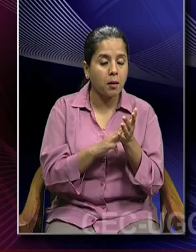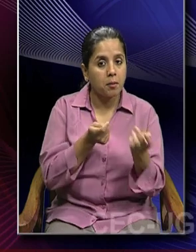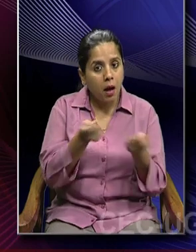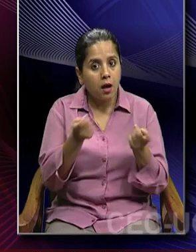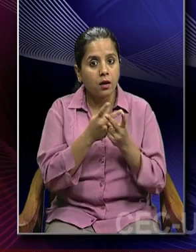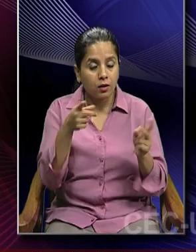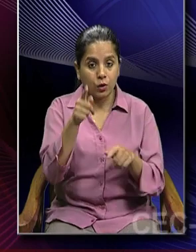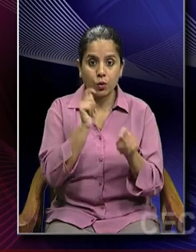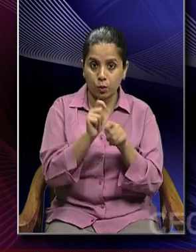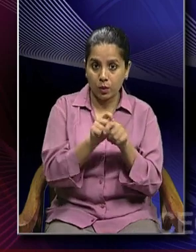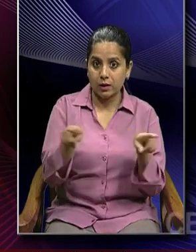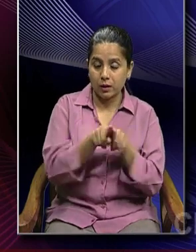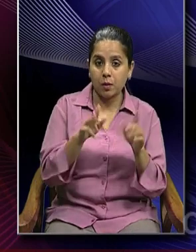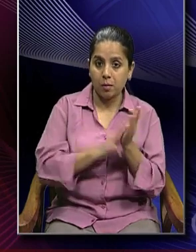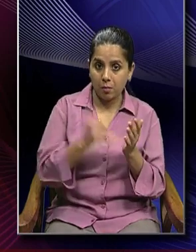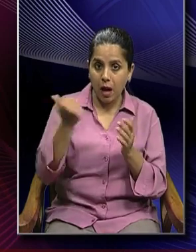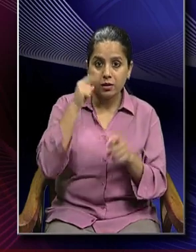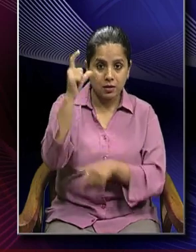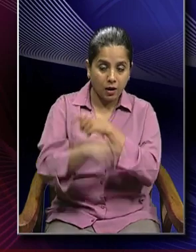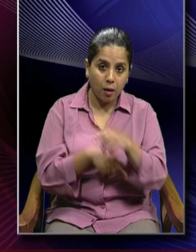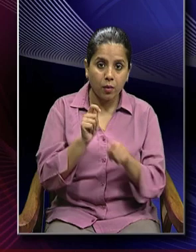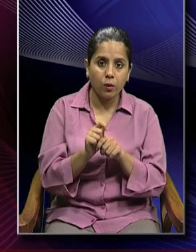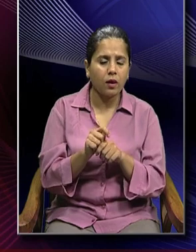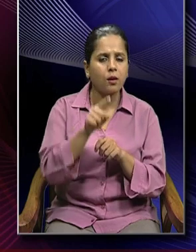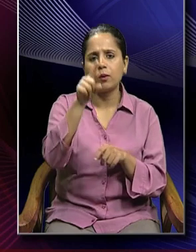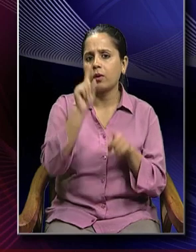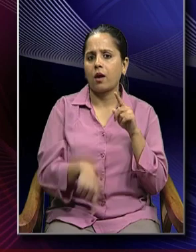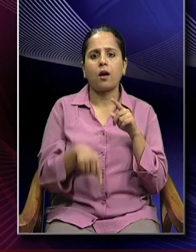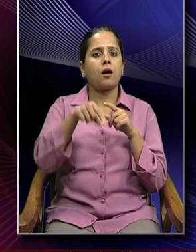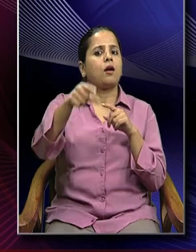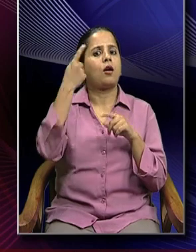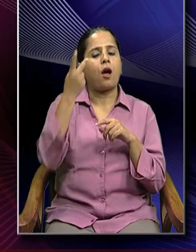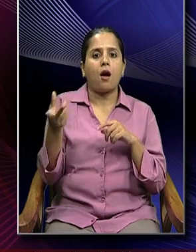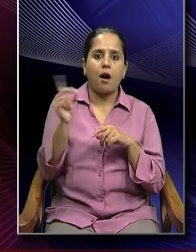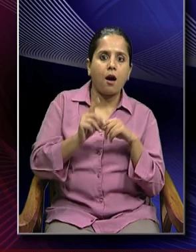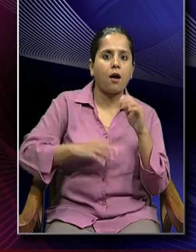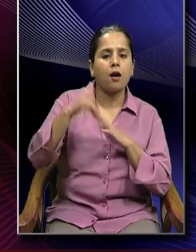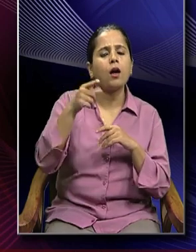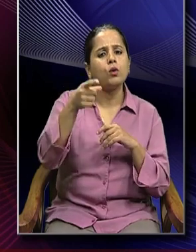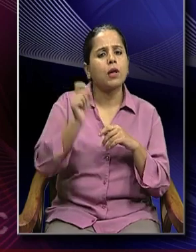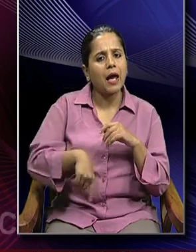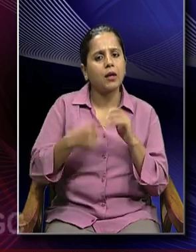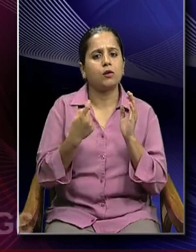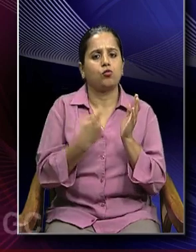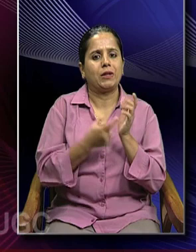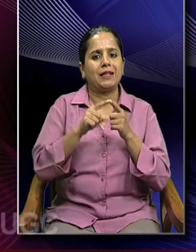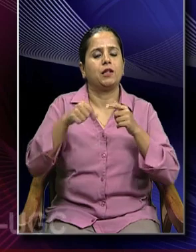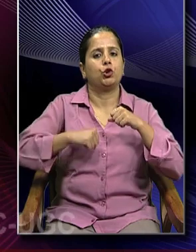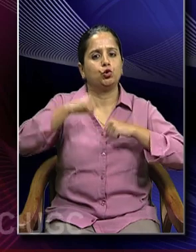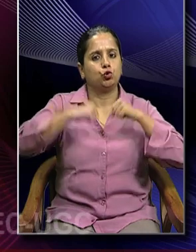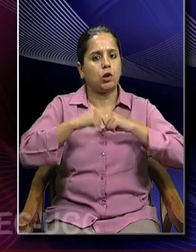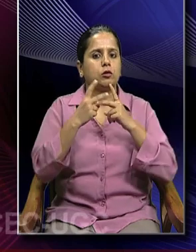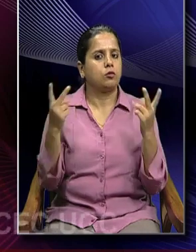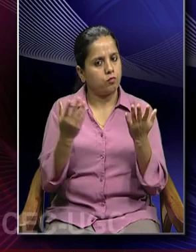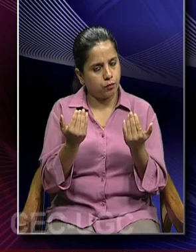you are working as a manager in a company, you cannot go for reinventing. You can do restructuring, or to some